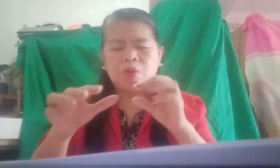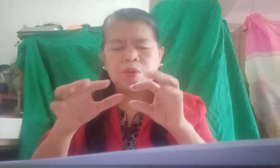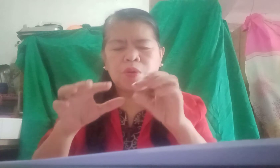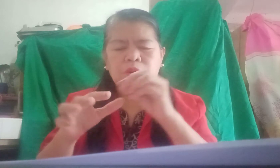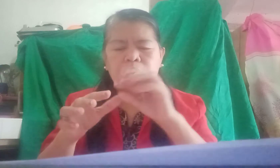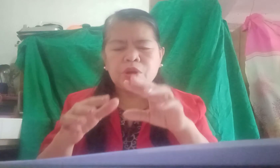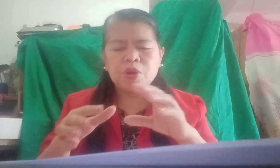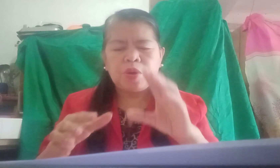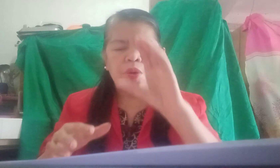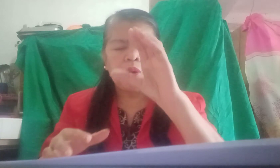or